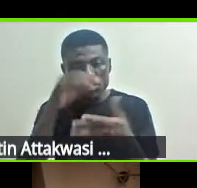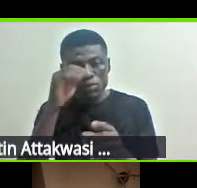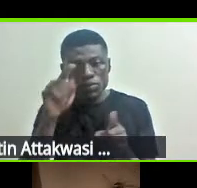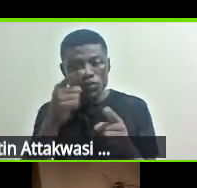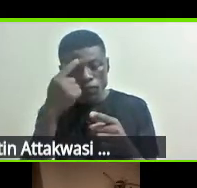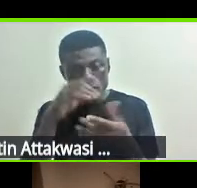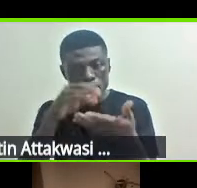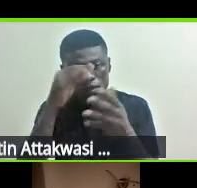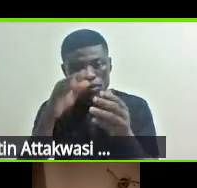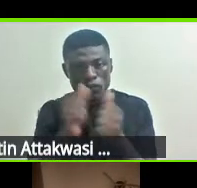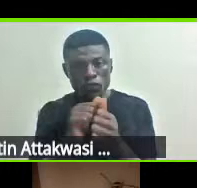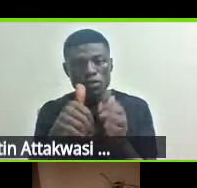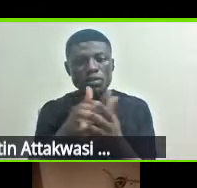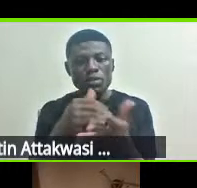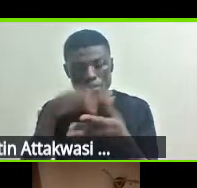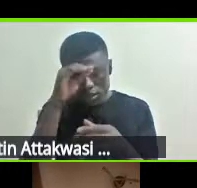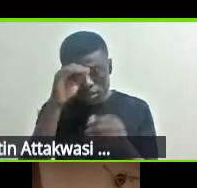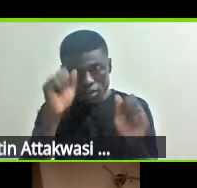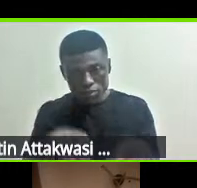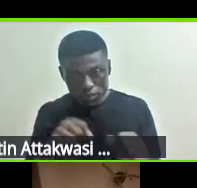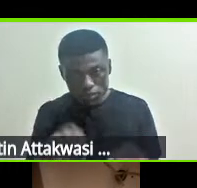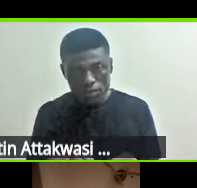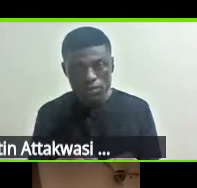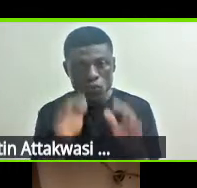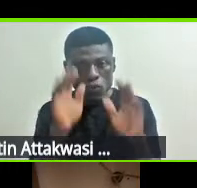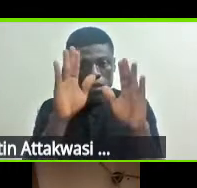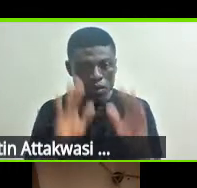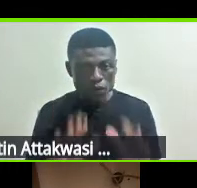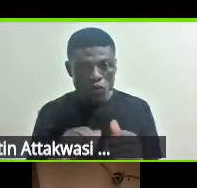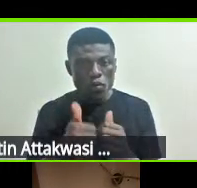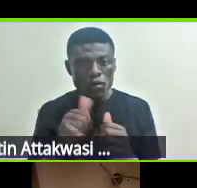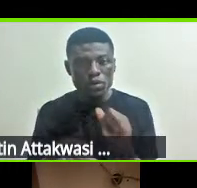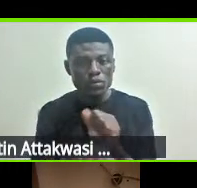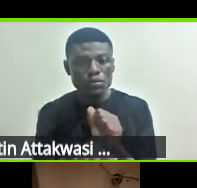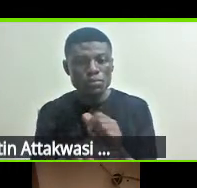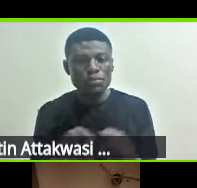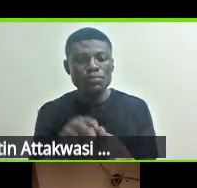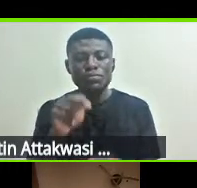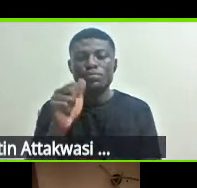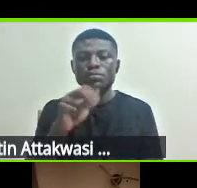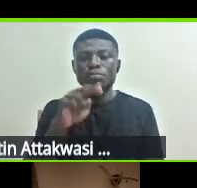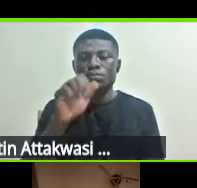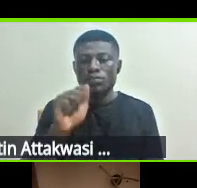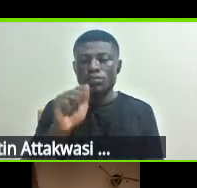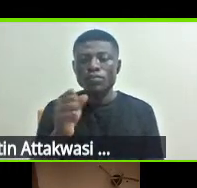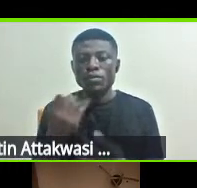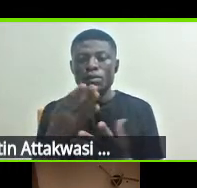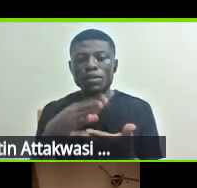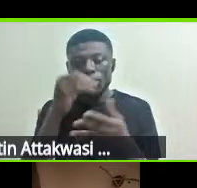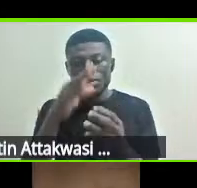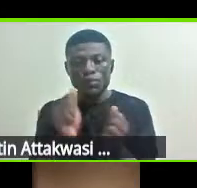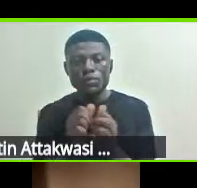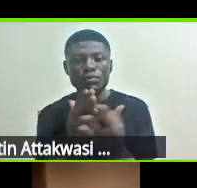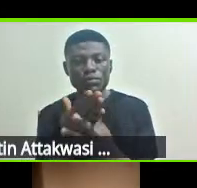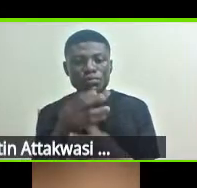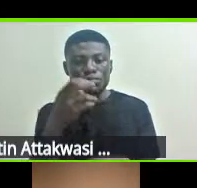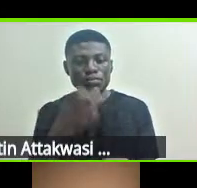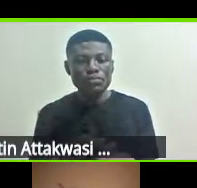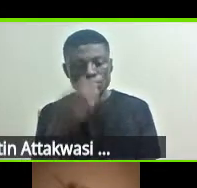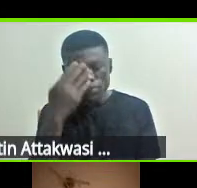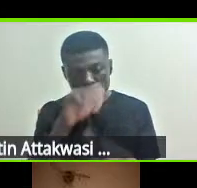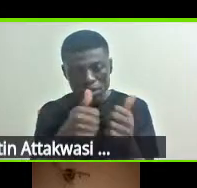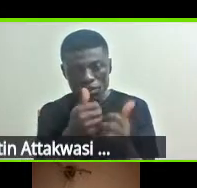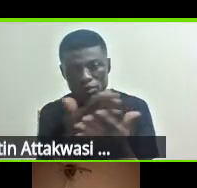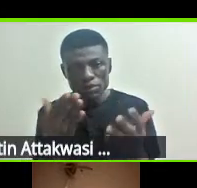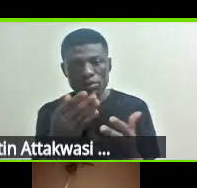diverse learning abilities. Amazing. Nana says many learners with accessibility difficulties do not know about these,